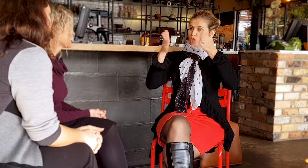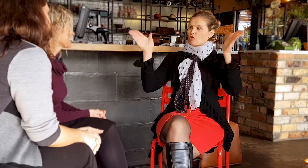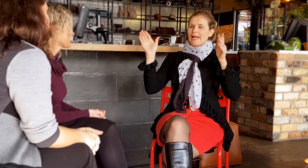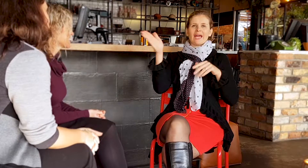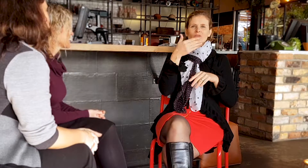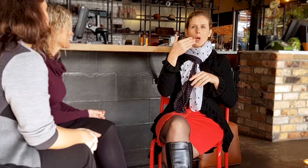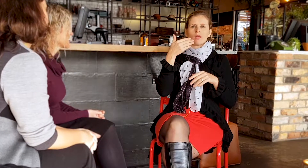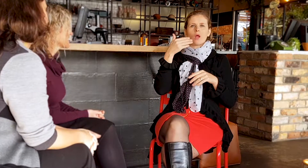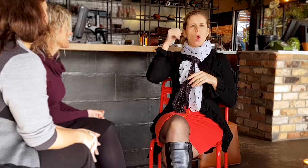culture,